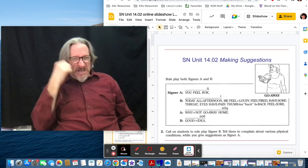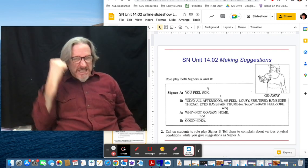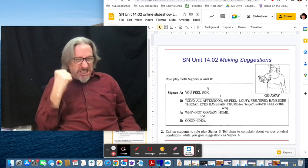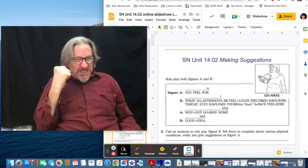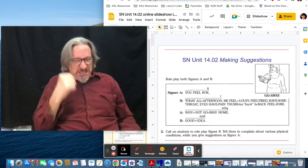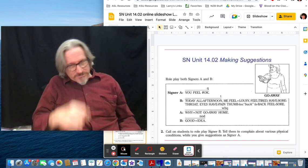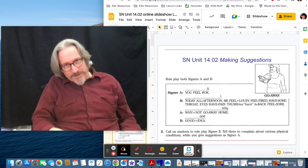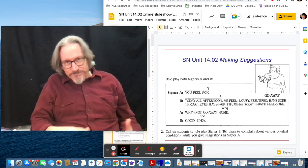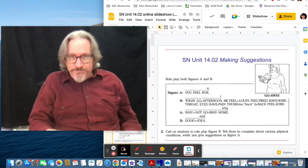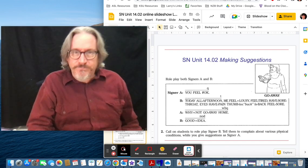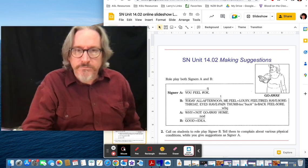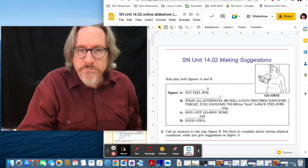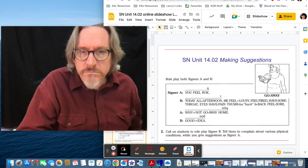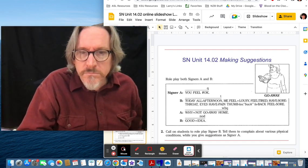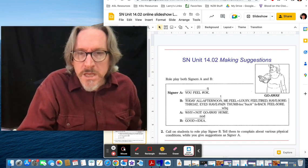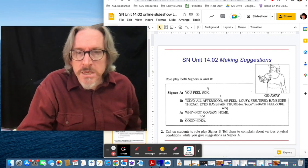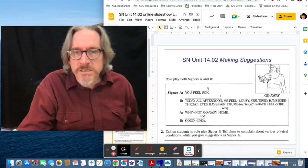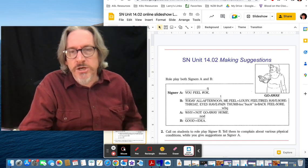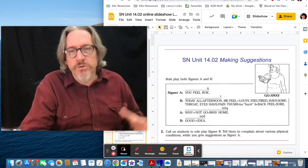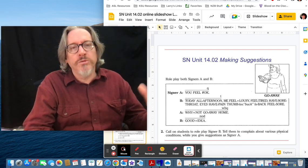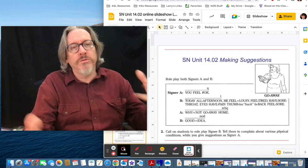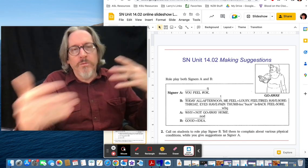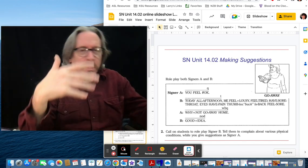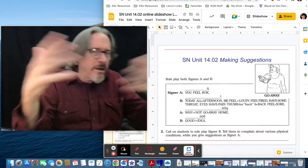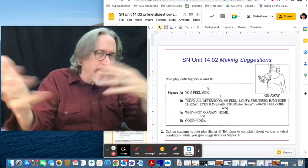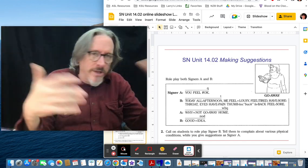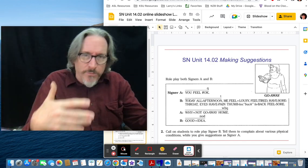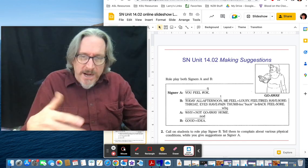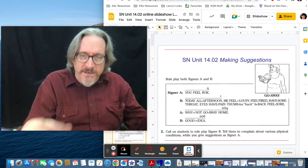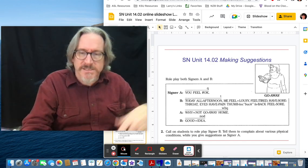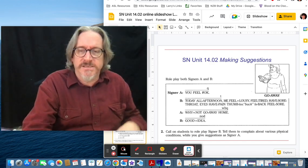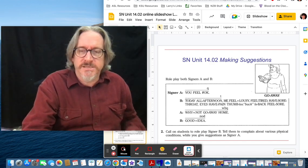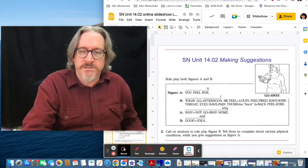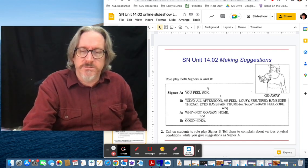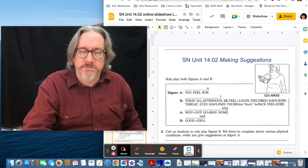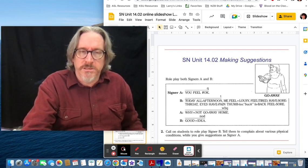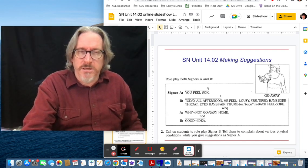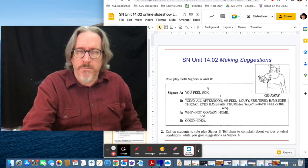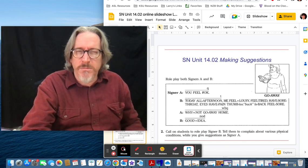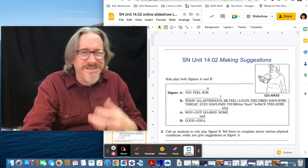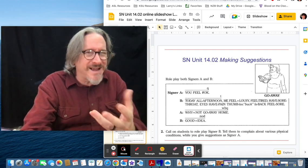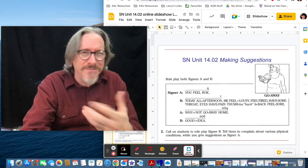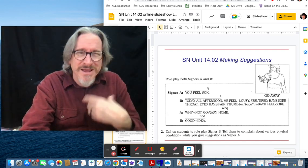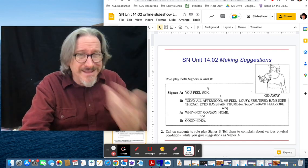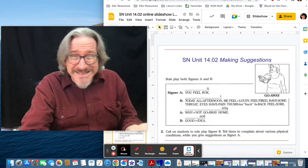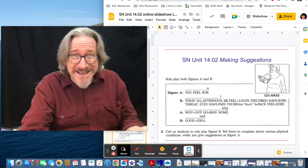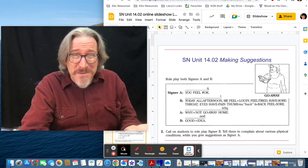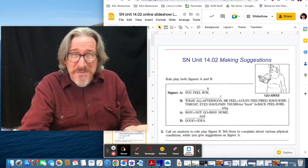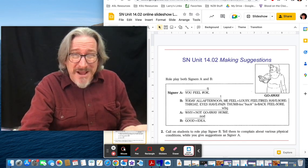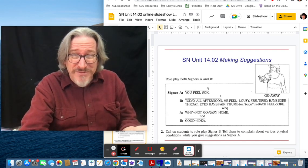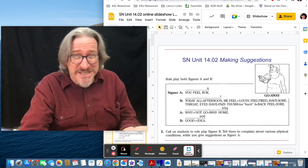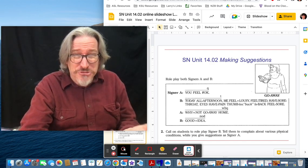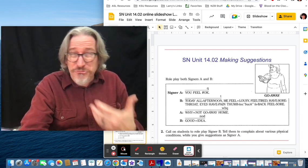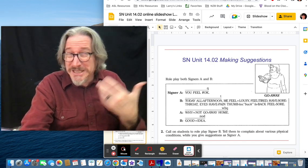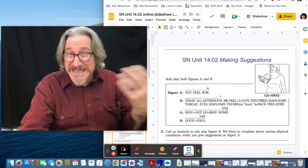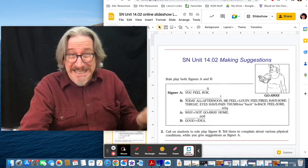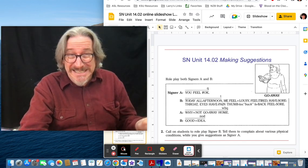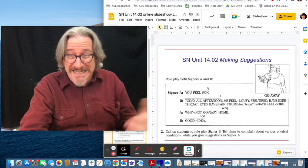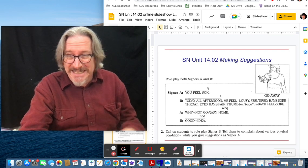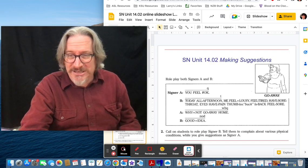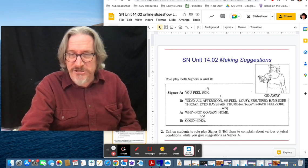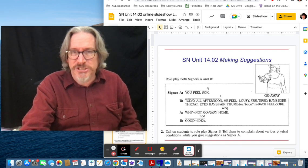home. Yes, right. So, we can practice this. Most of the time, this can come up in conversation